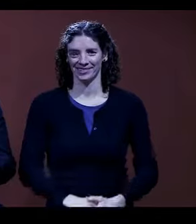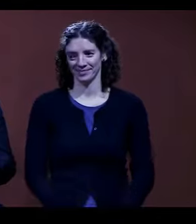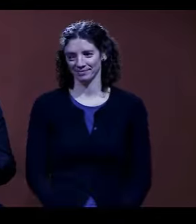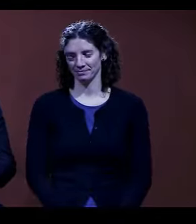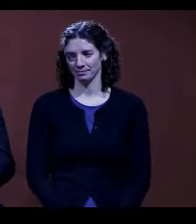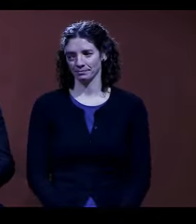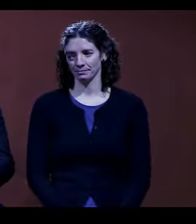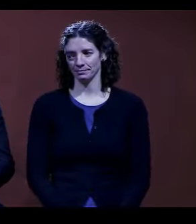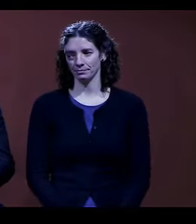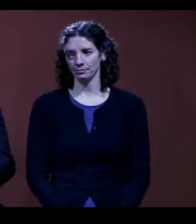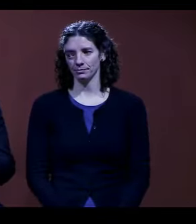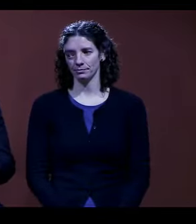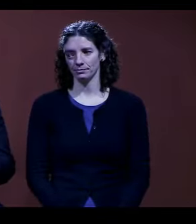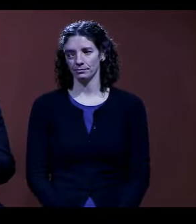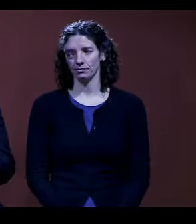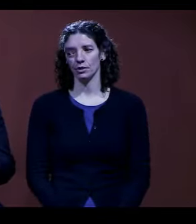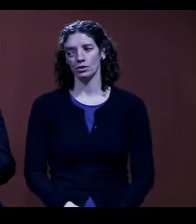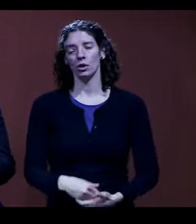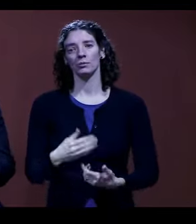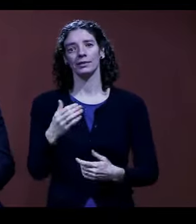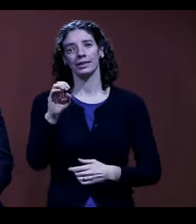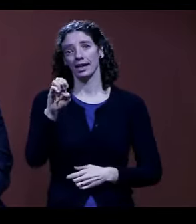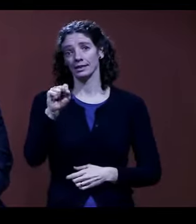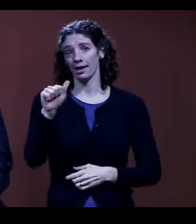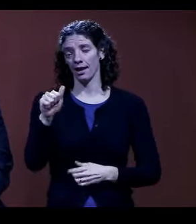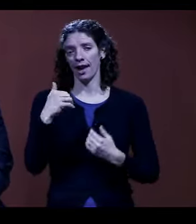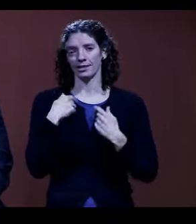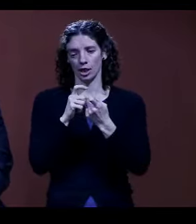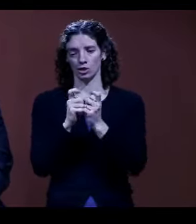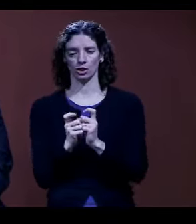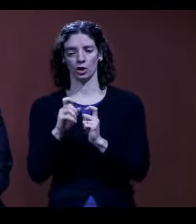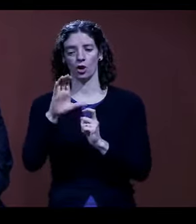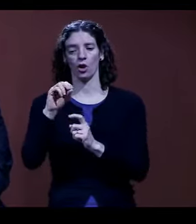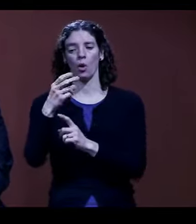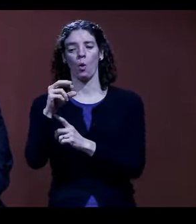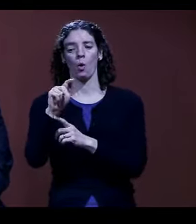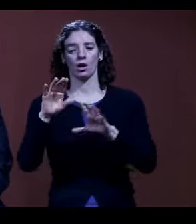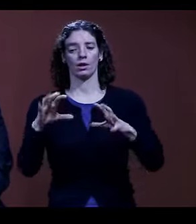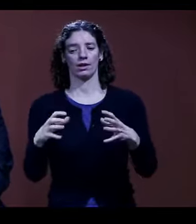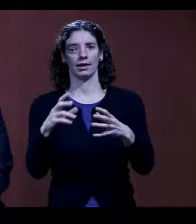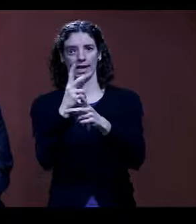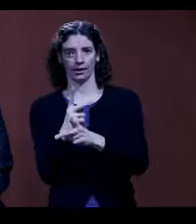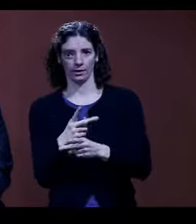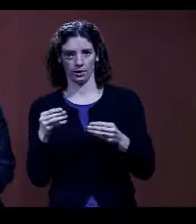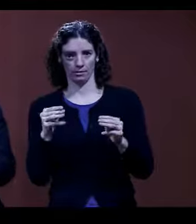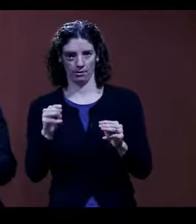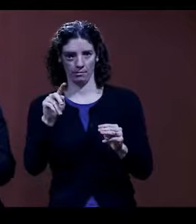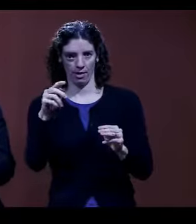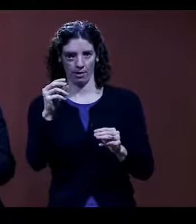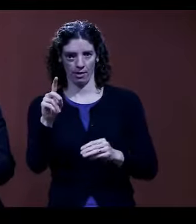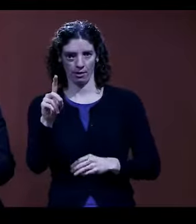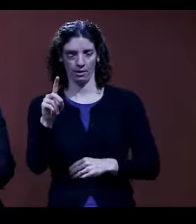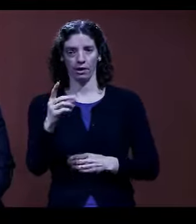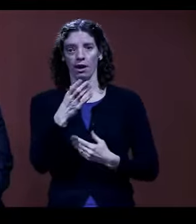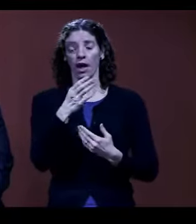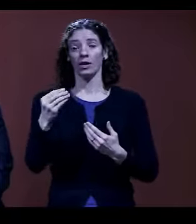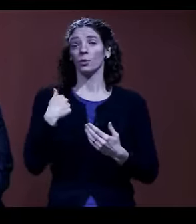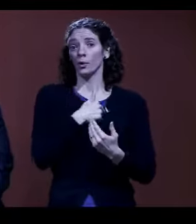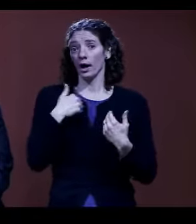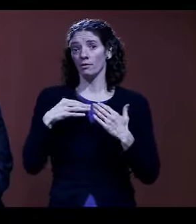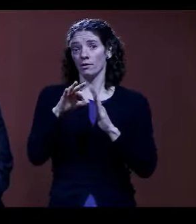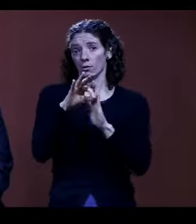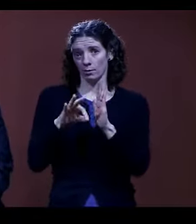how ESA, there's an adjusted cohort calculation method too, and this is how the formula